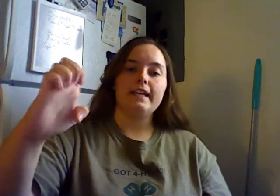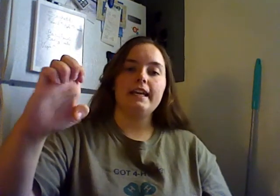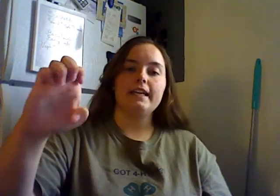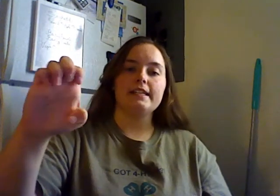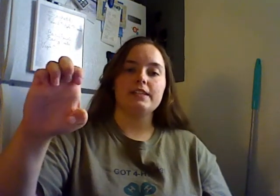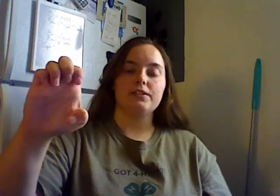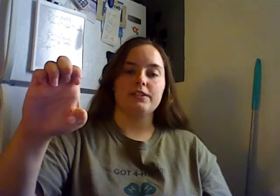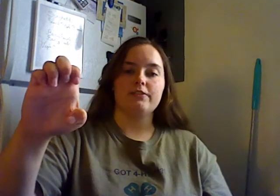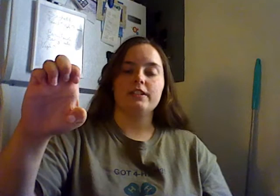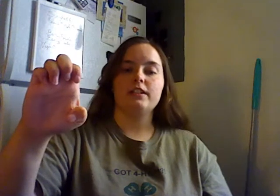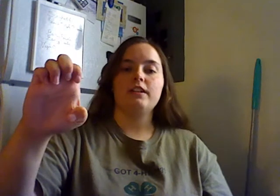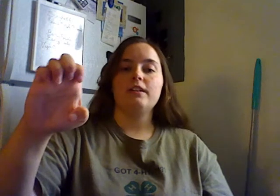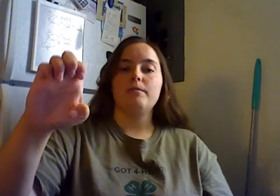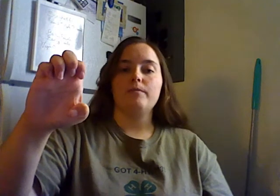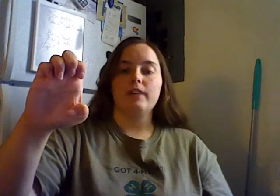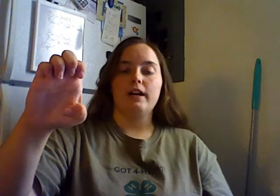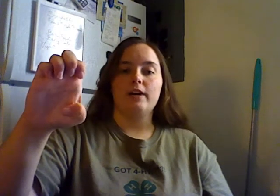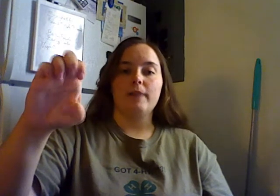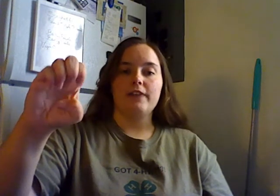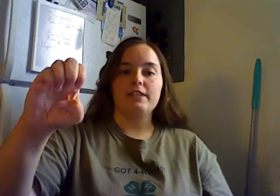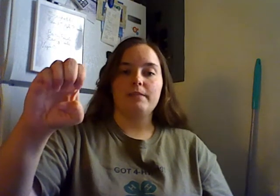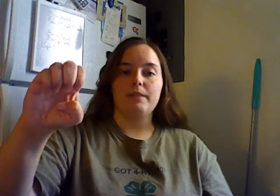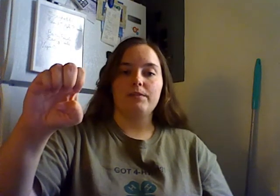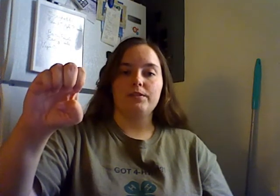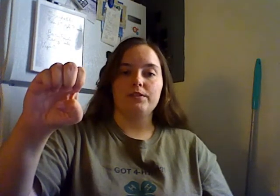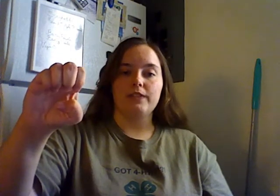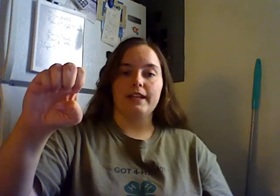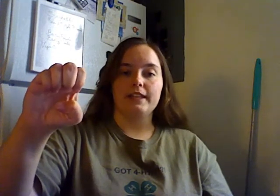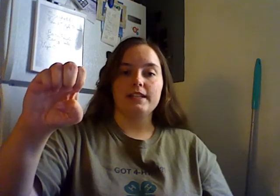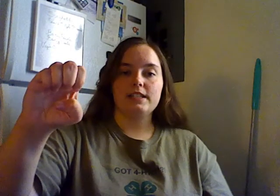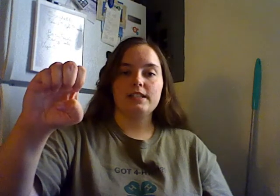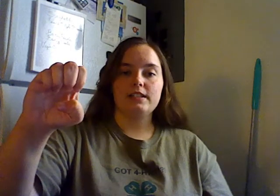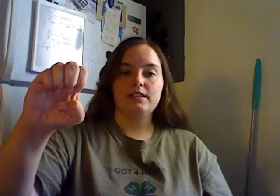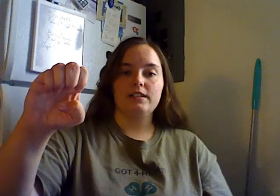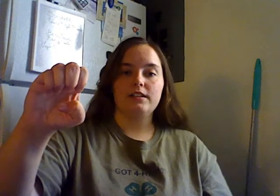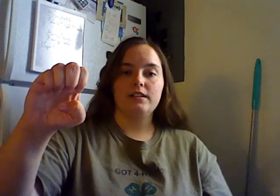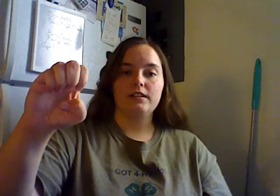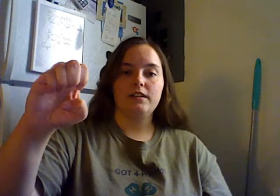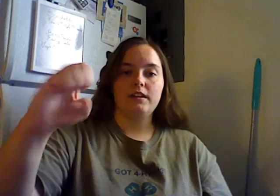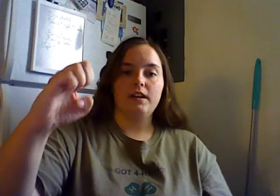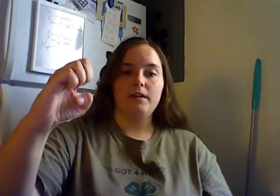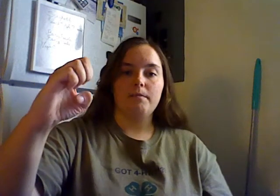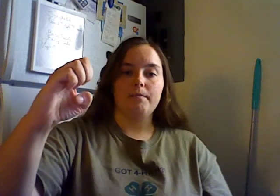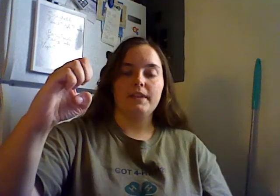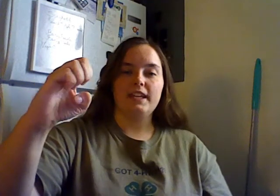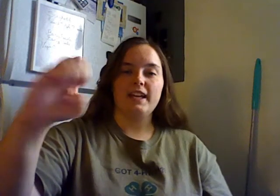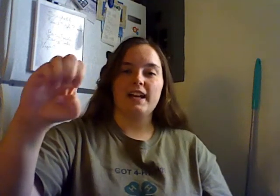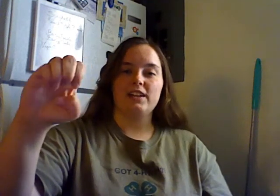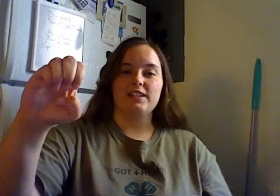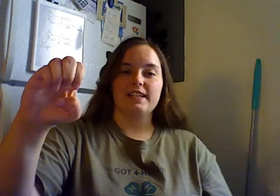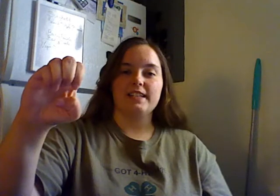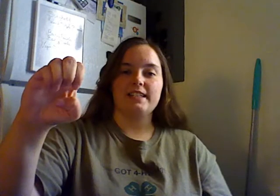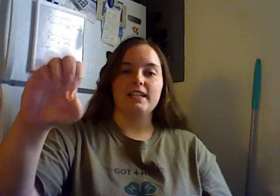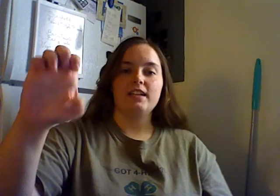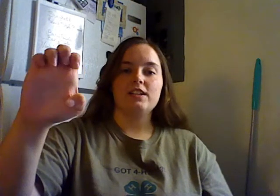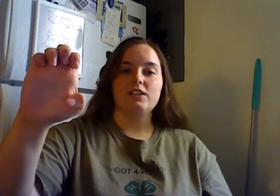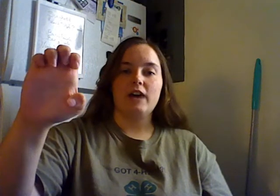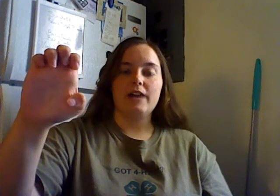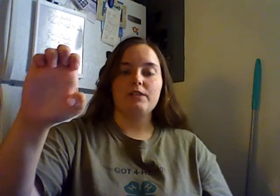E is a little different. I've seen people do like this, but then it kind of looks like C. So I always put